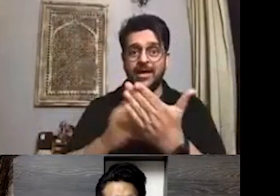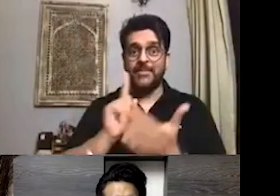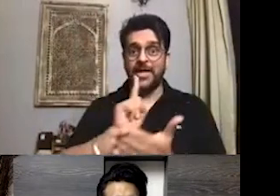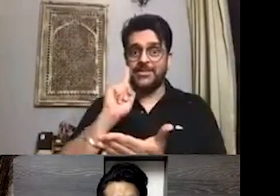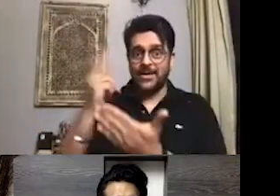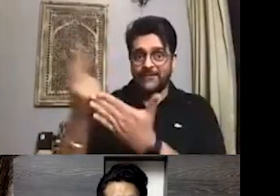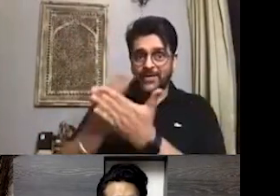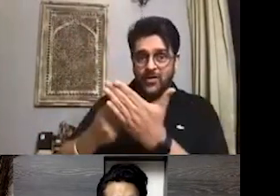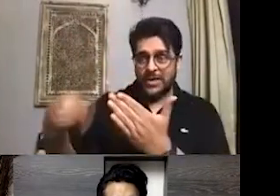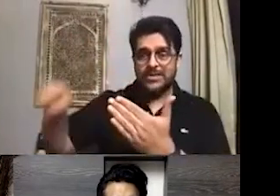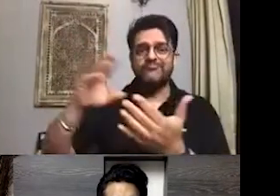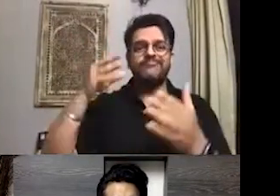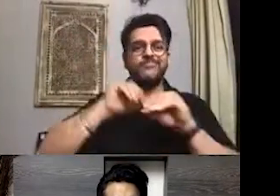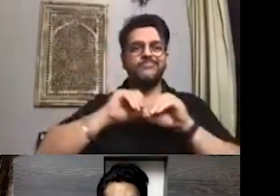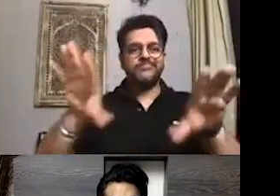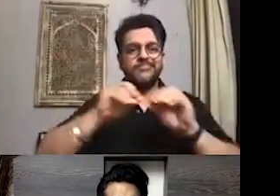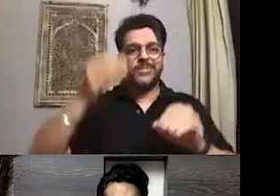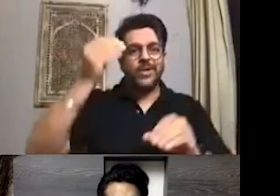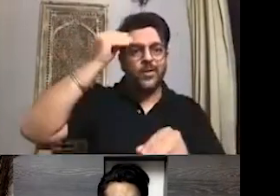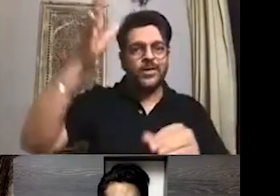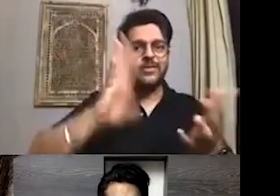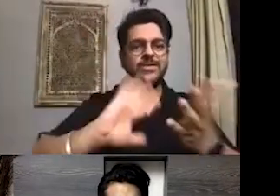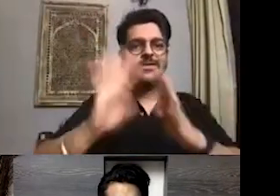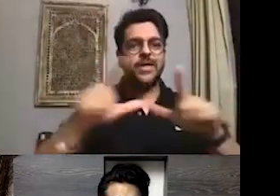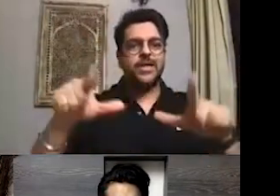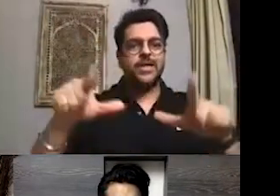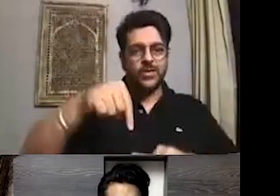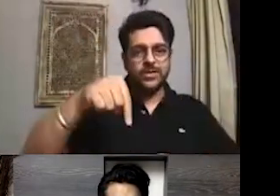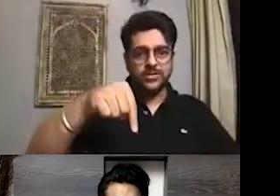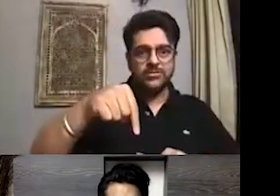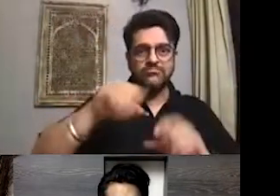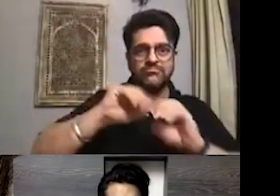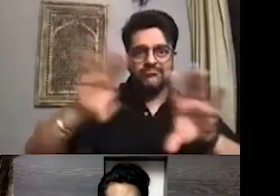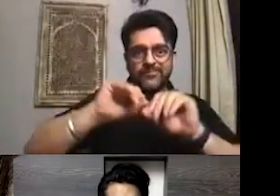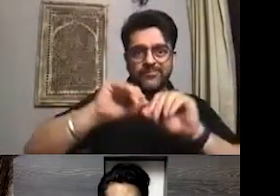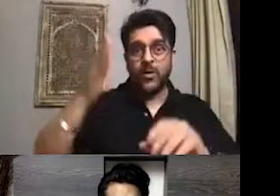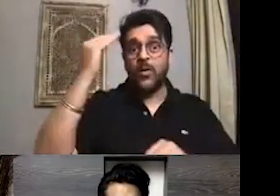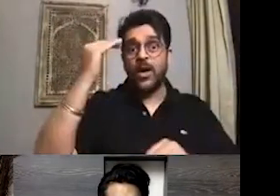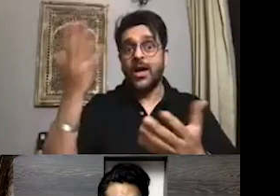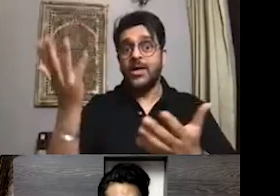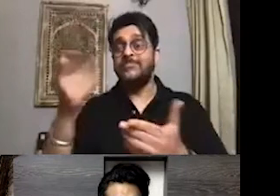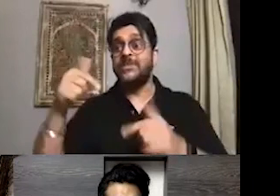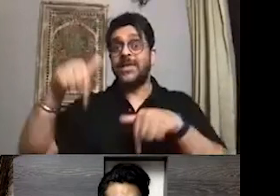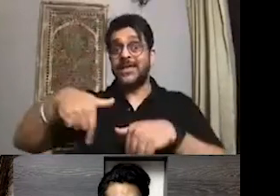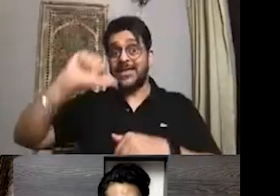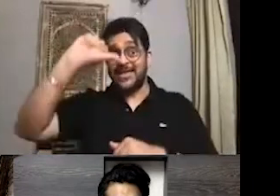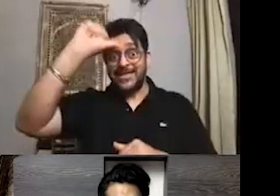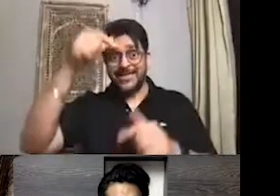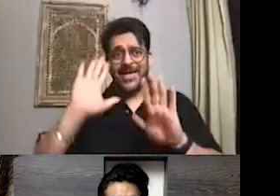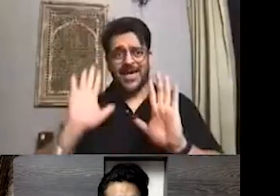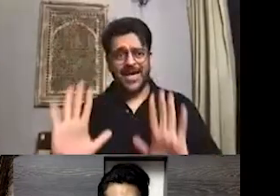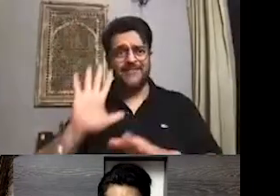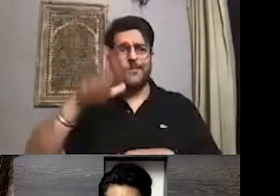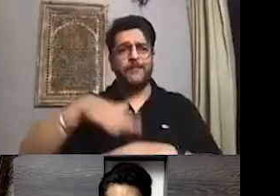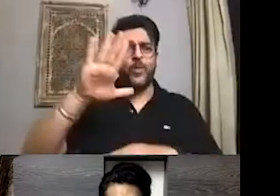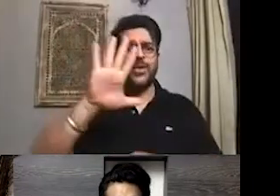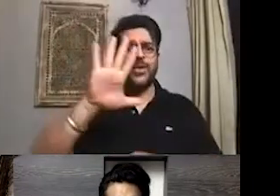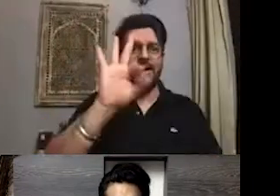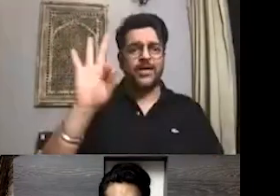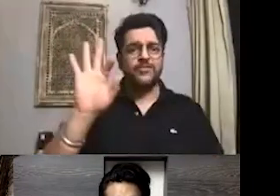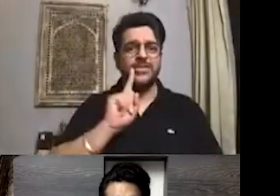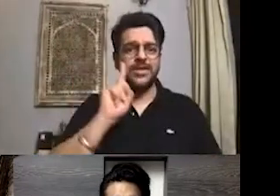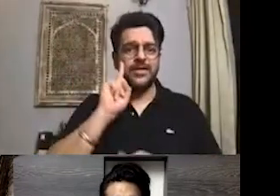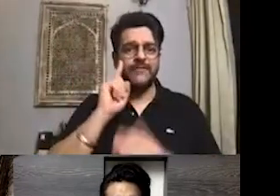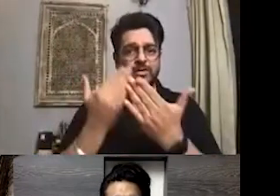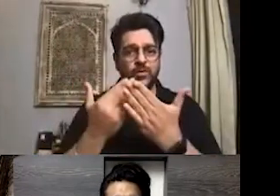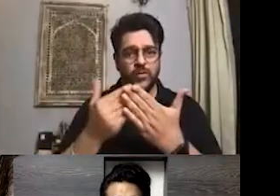cause. We design all the deaf individuals, they design t-shirts, and we sell those t-shirts. And